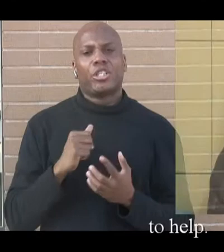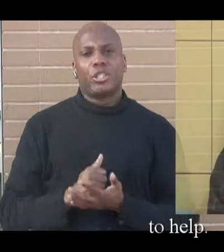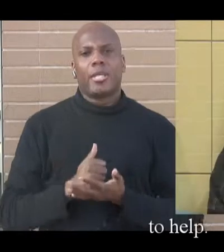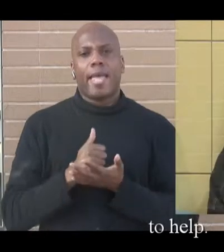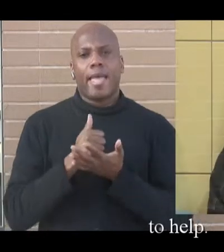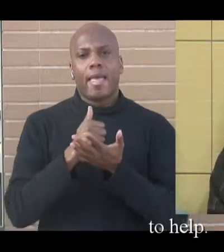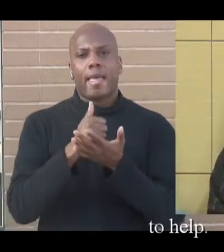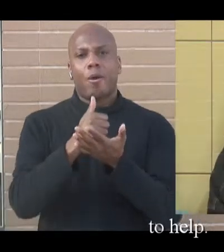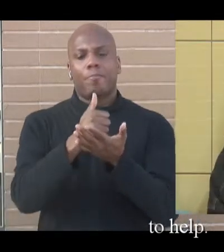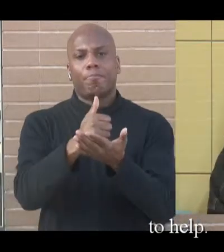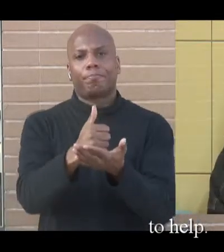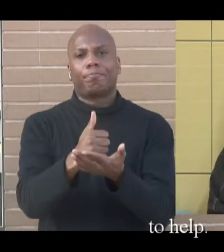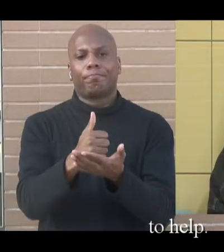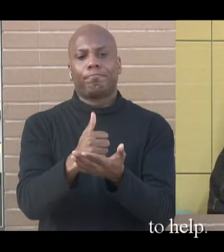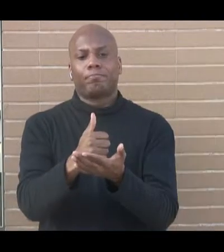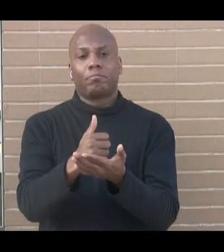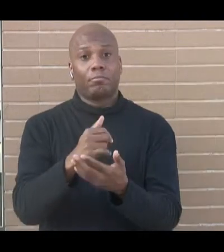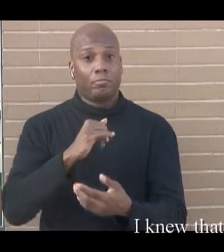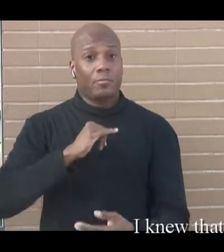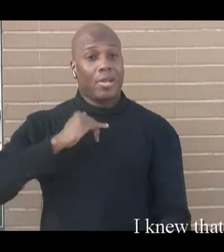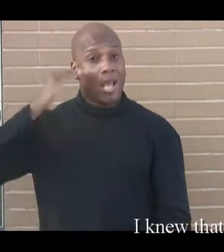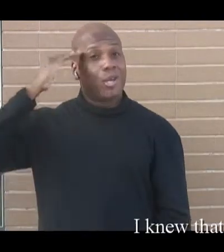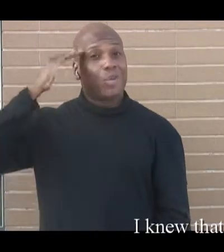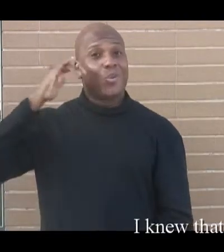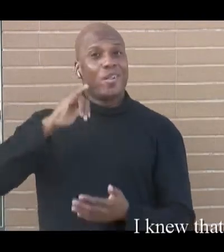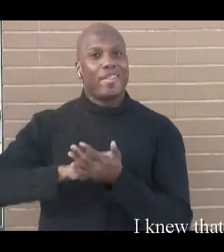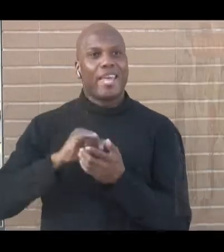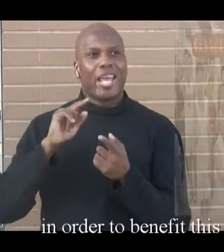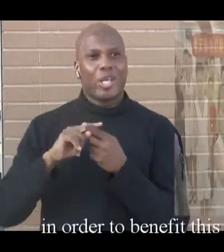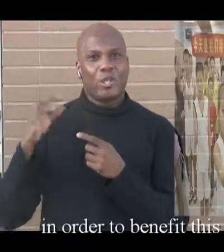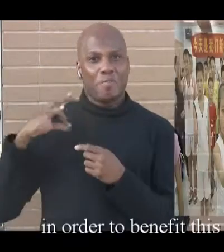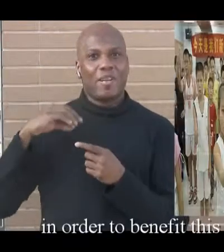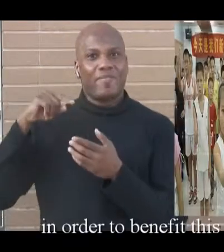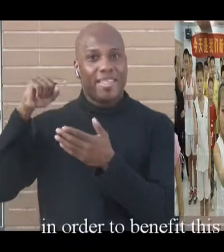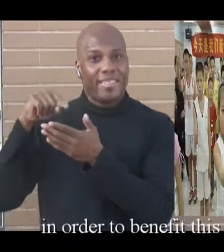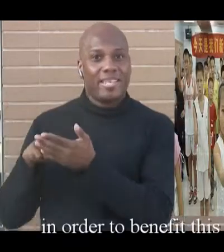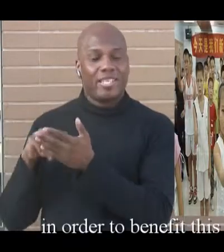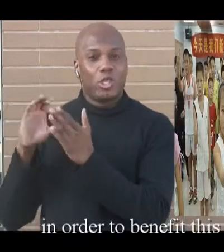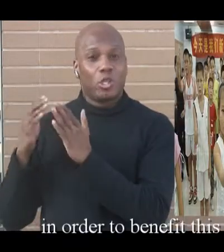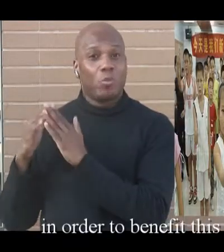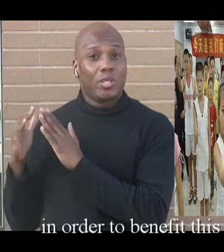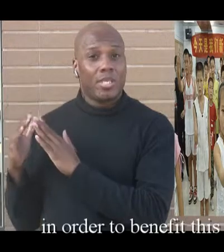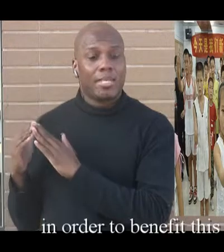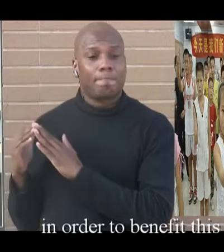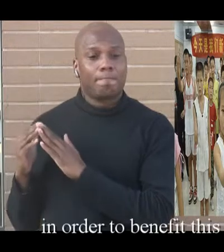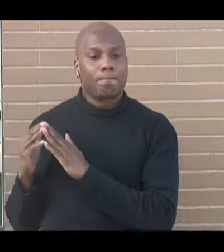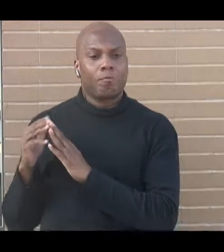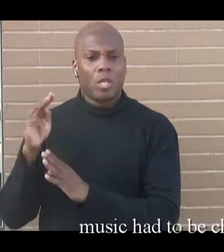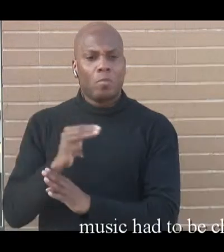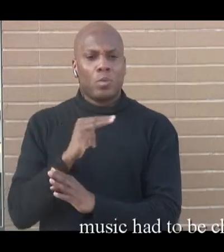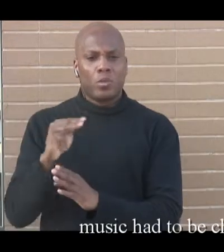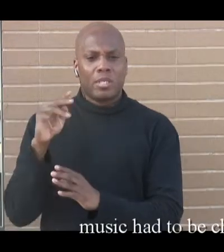compelled me to do what I could to help. I knew that in order to benefit this